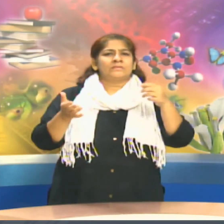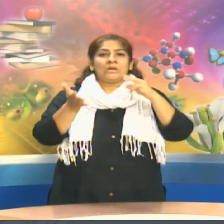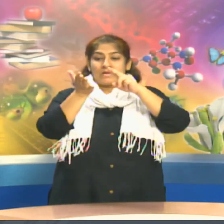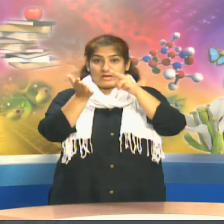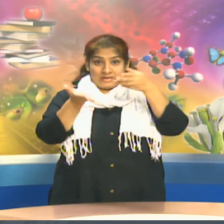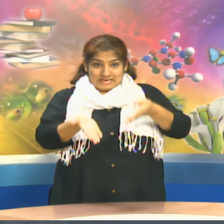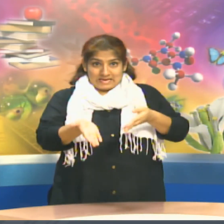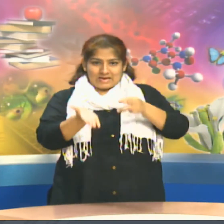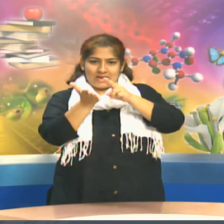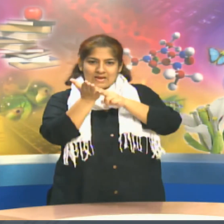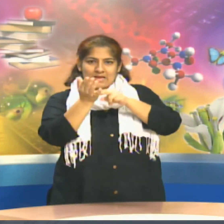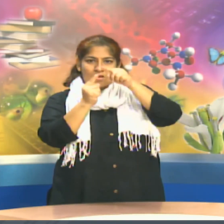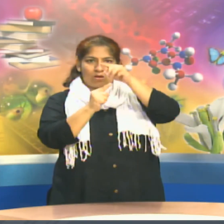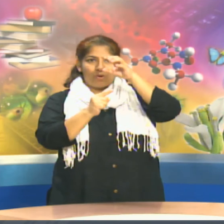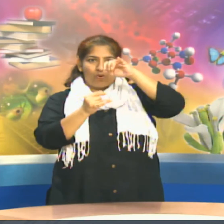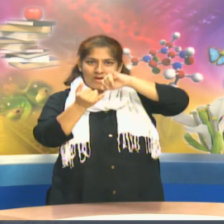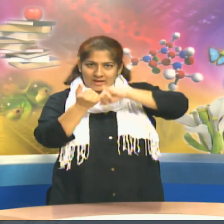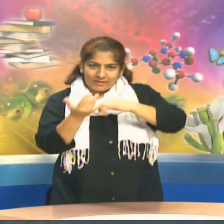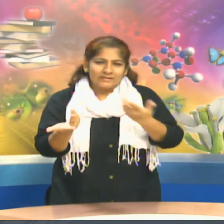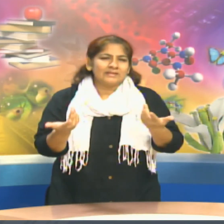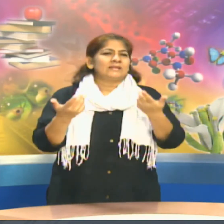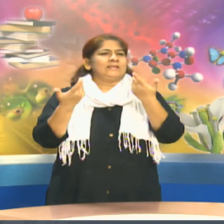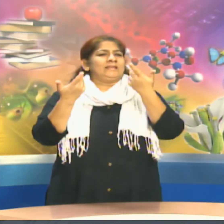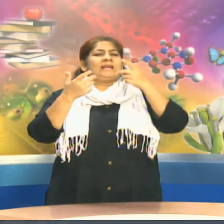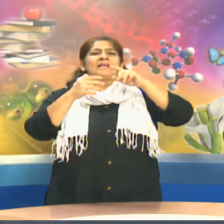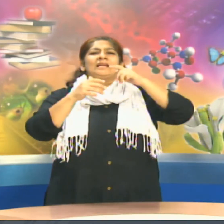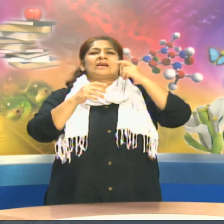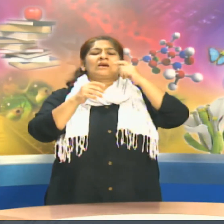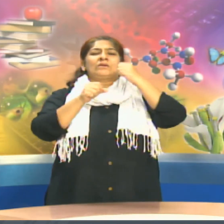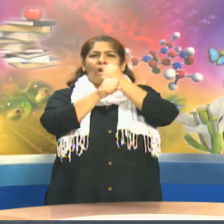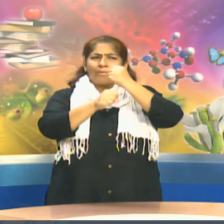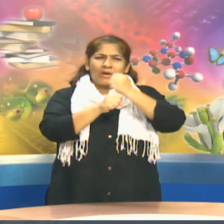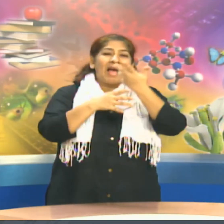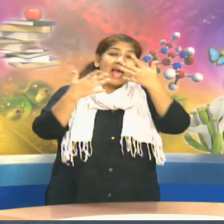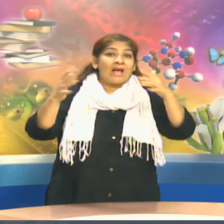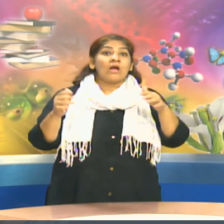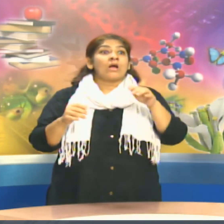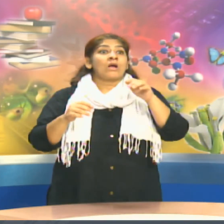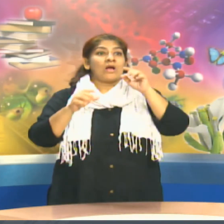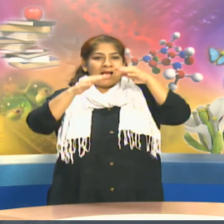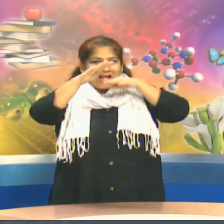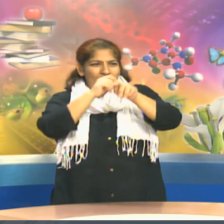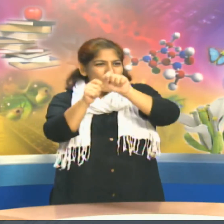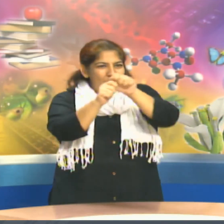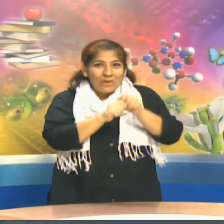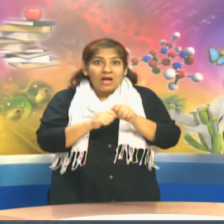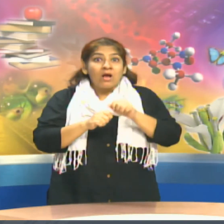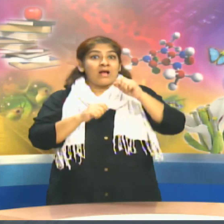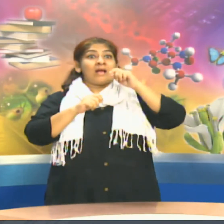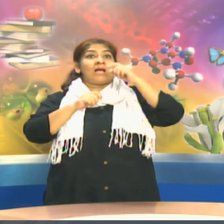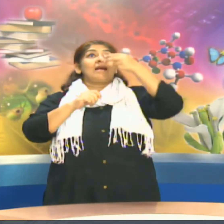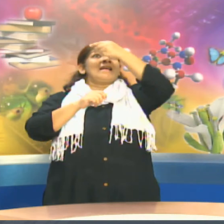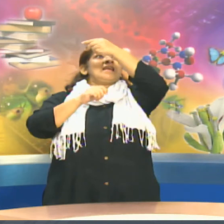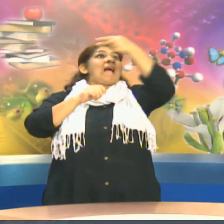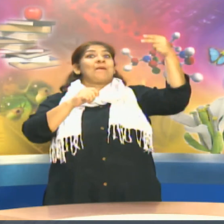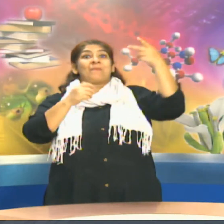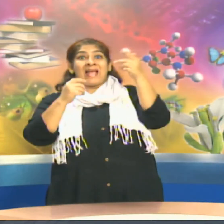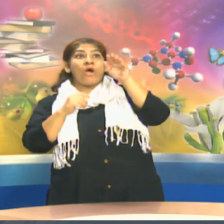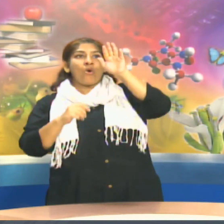There are different people, and like we are in NIOS or any government office, there are different kinds of